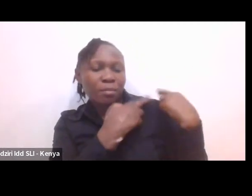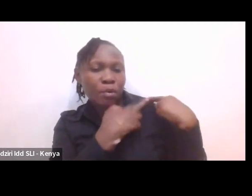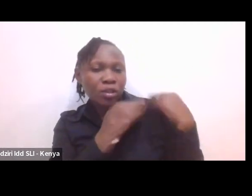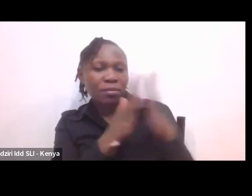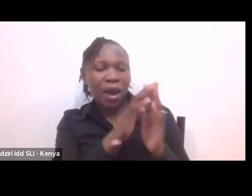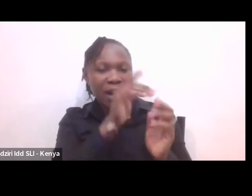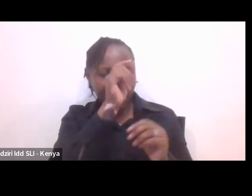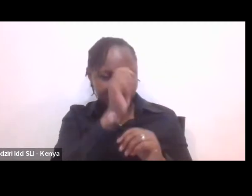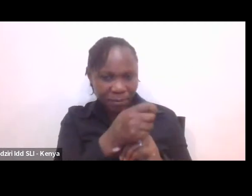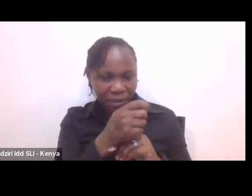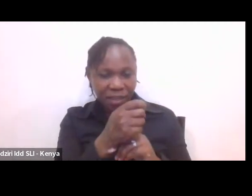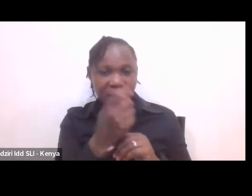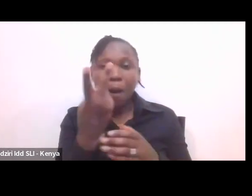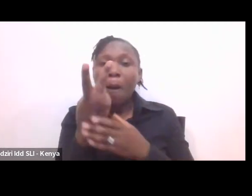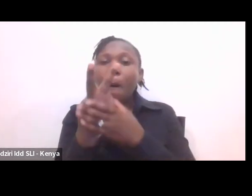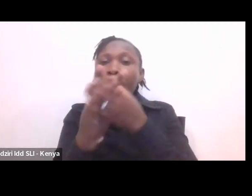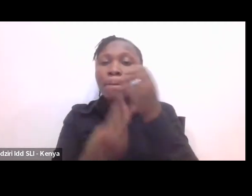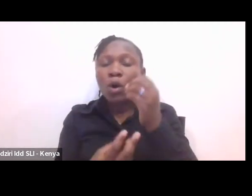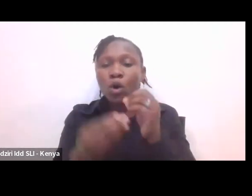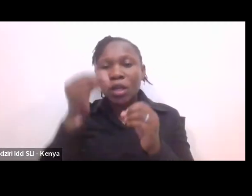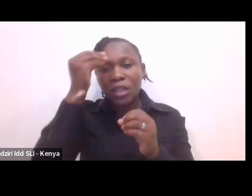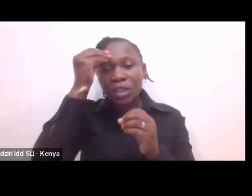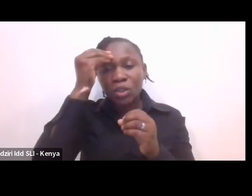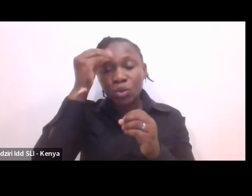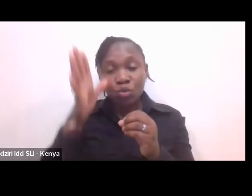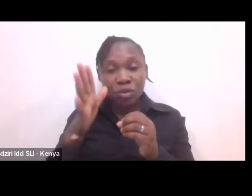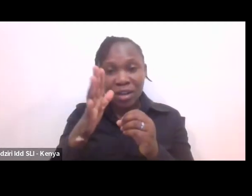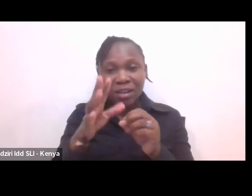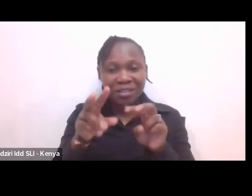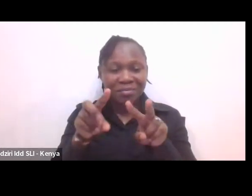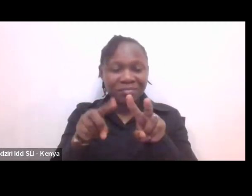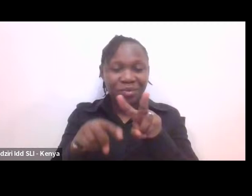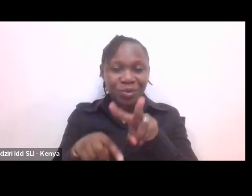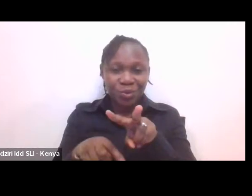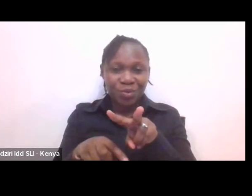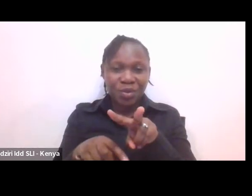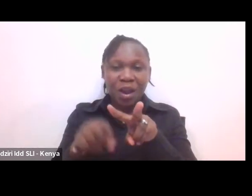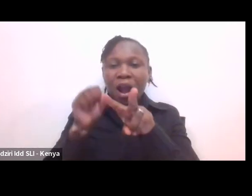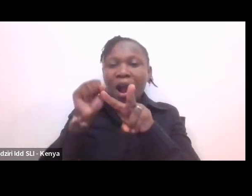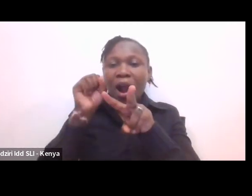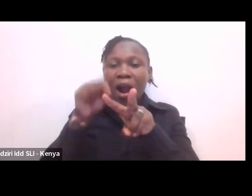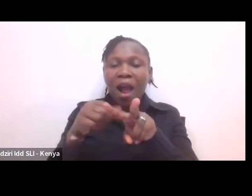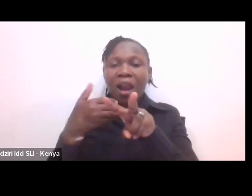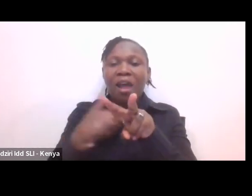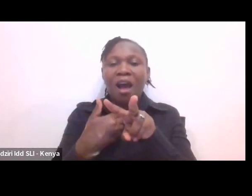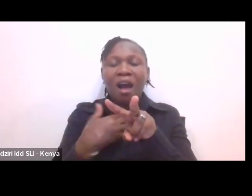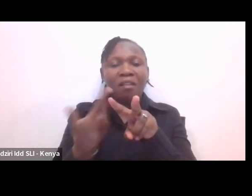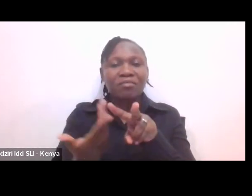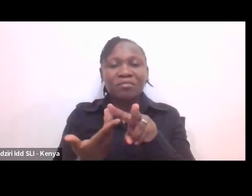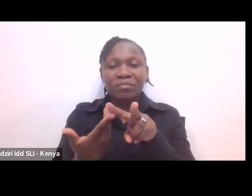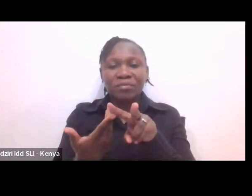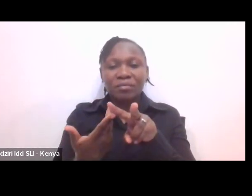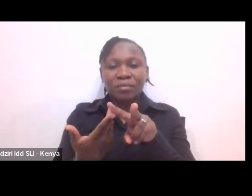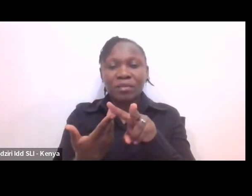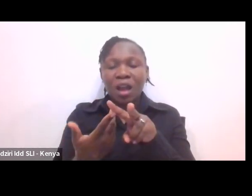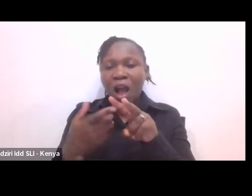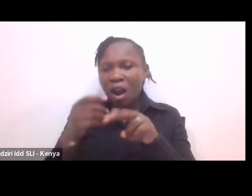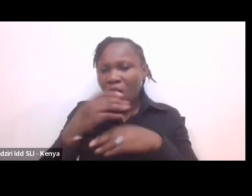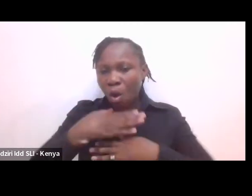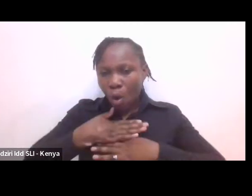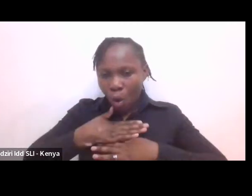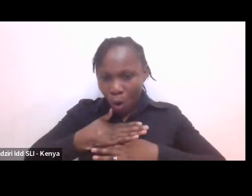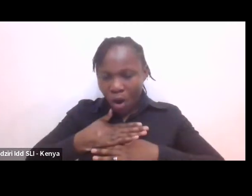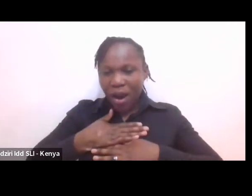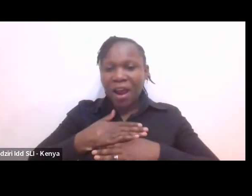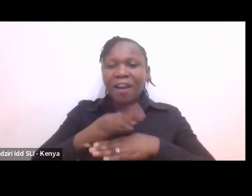Both of those students can and should have an honored,